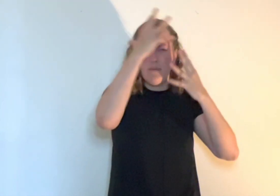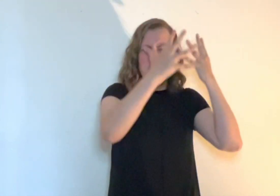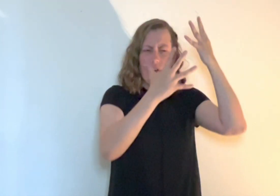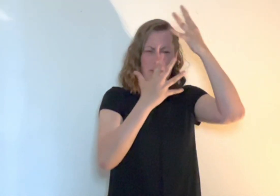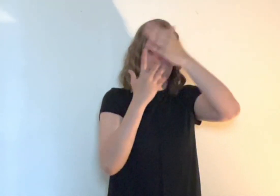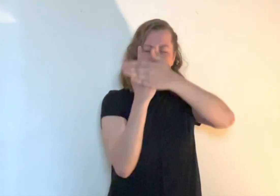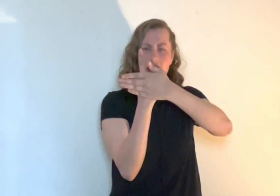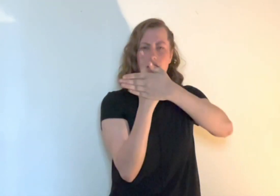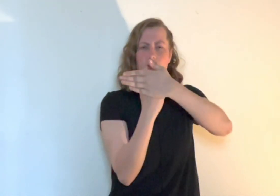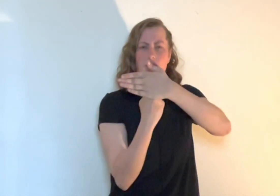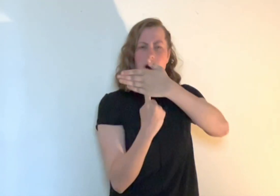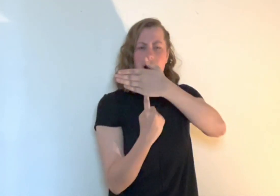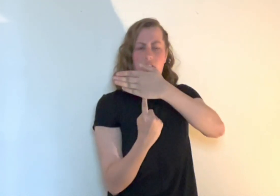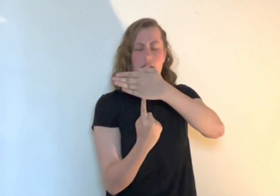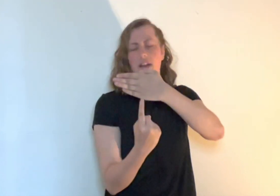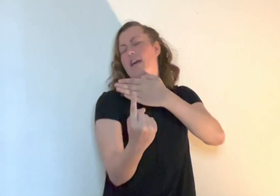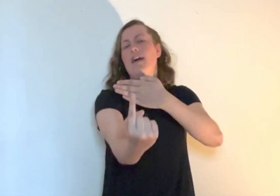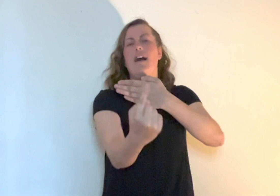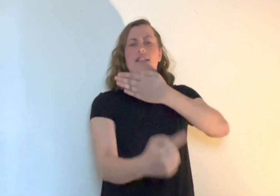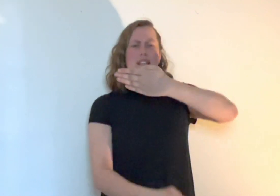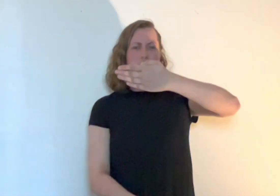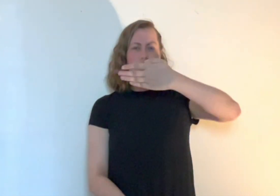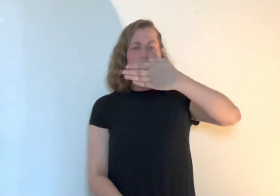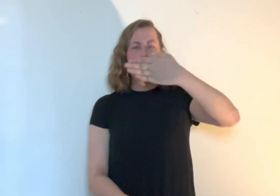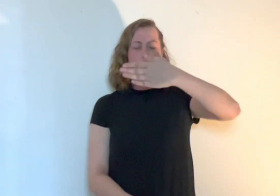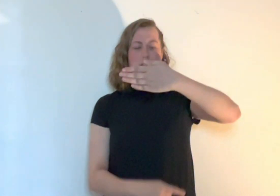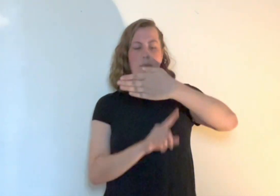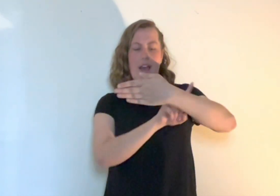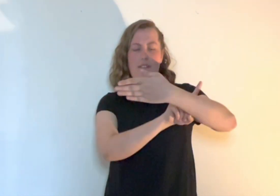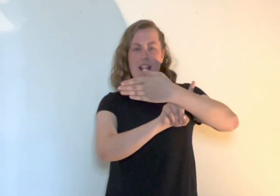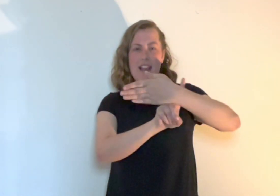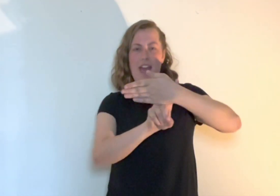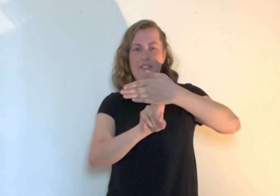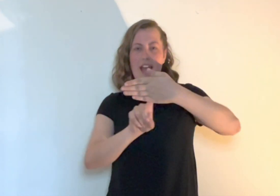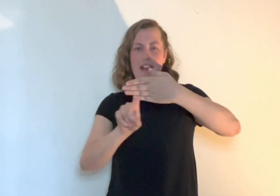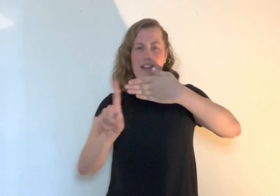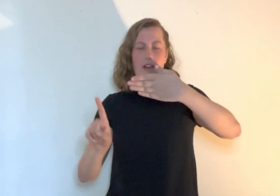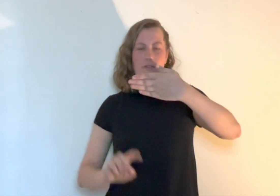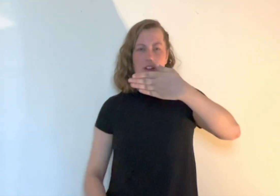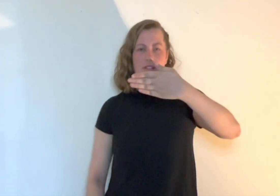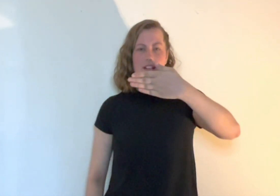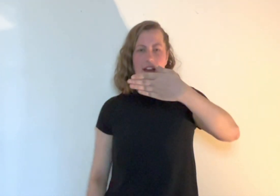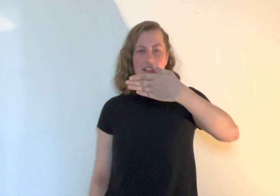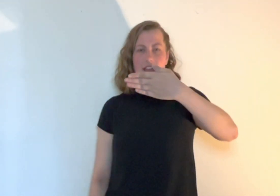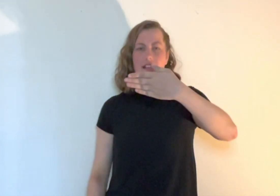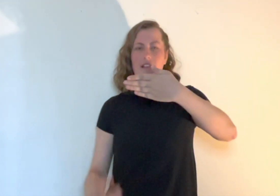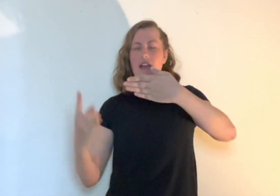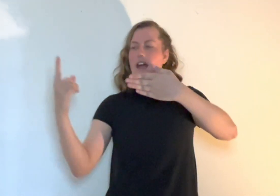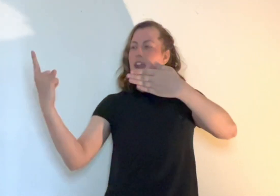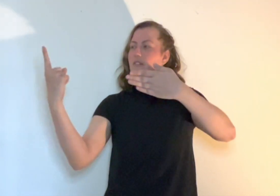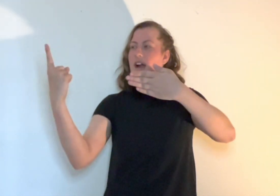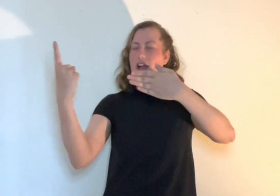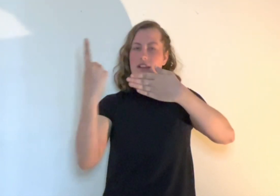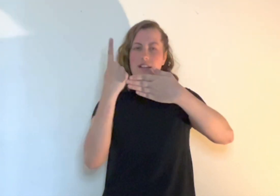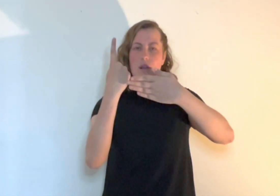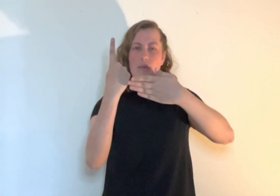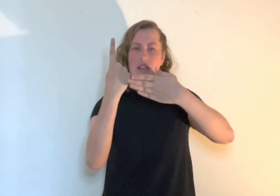Worried that you're alone And this is a tricky sign So we have our left hand out in front of us like this And our right hand is going to be the